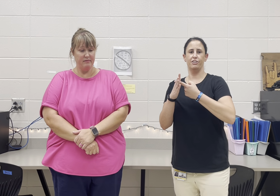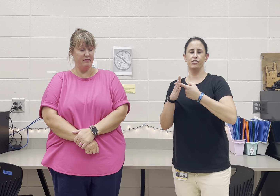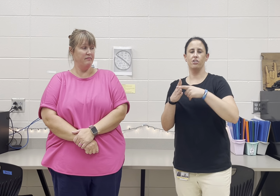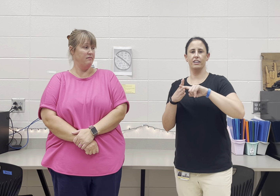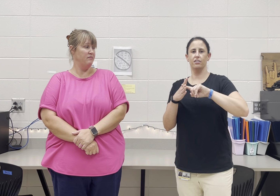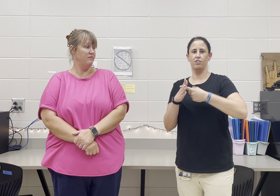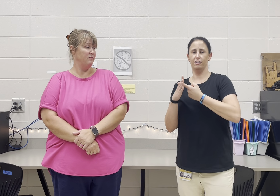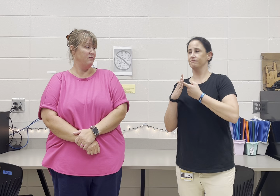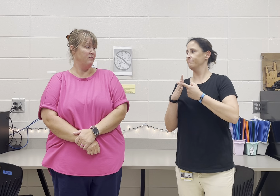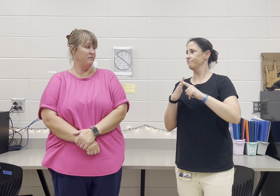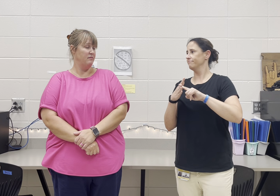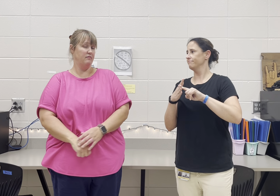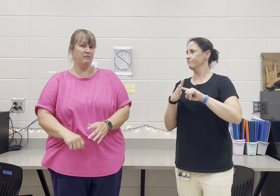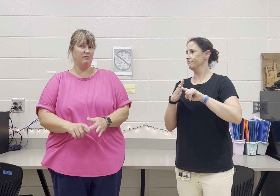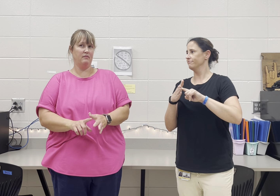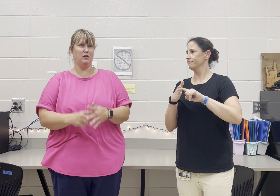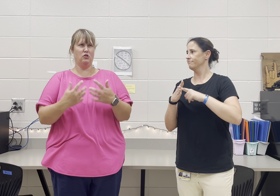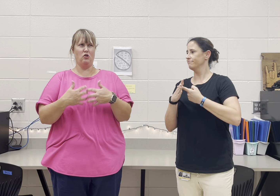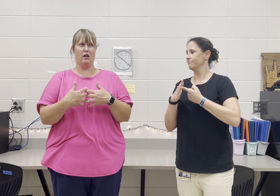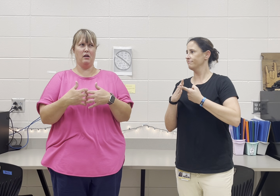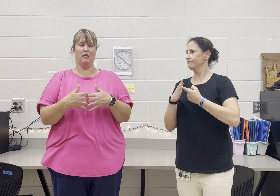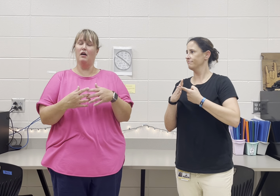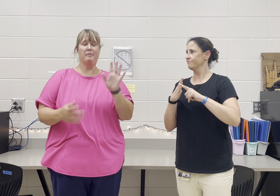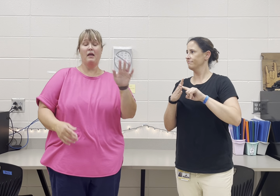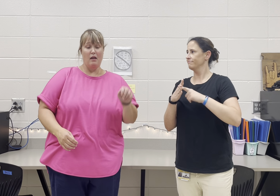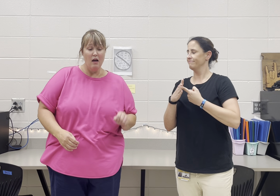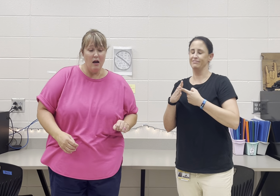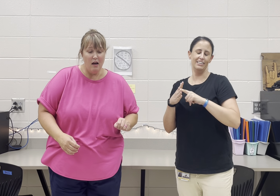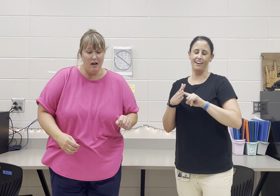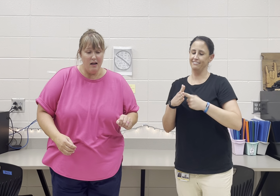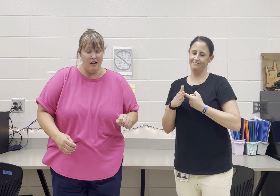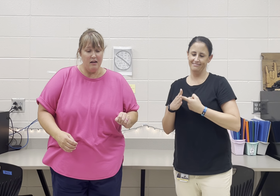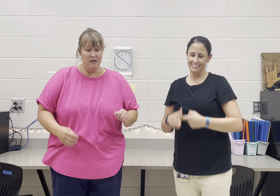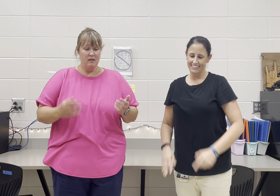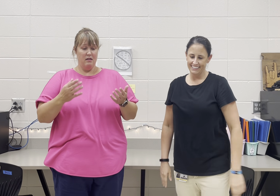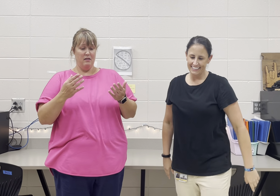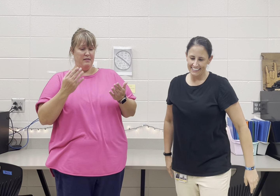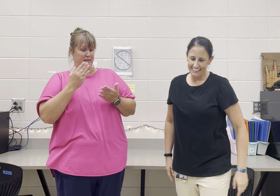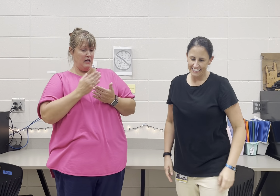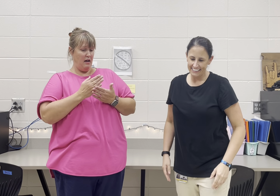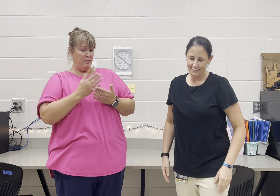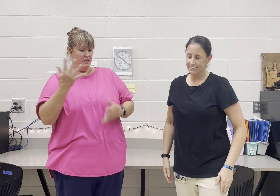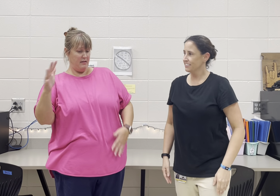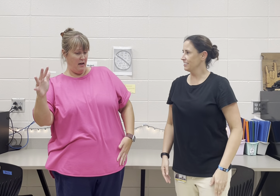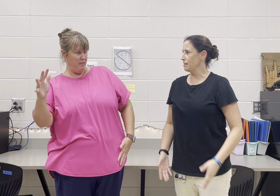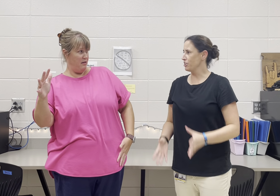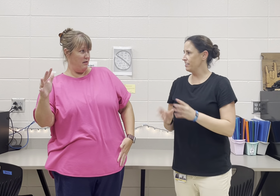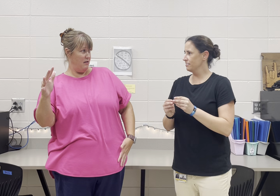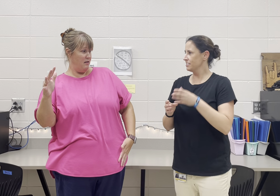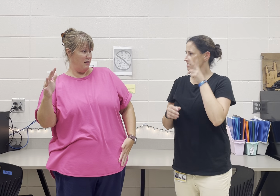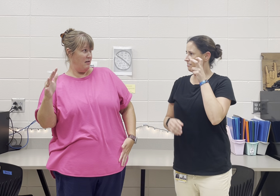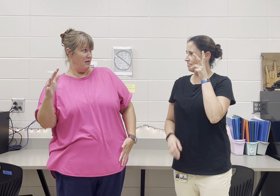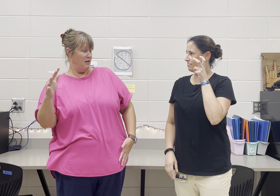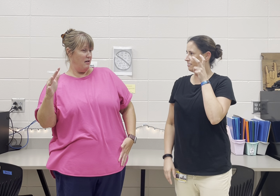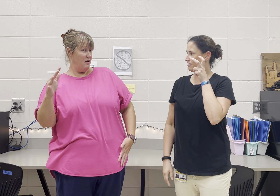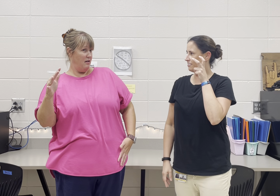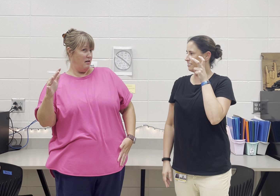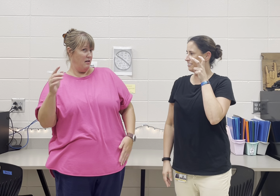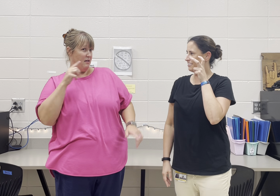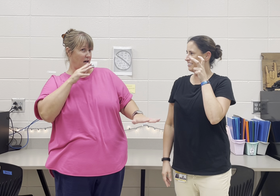Like you're starting a car. No. Stop. Stop. Collaborate and listen.